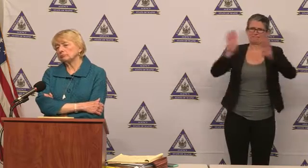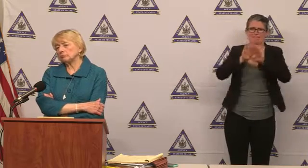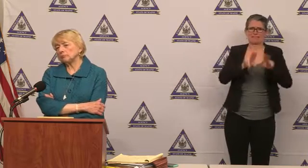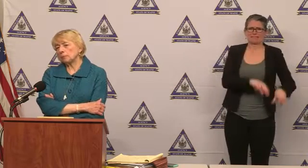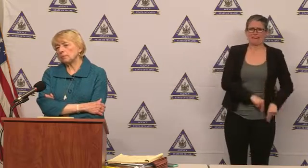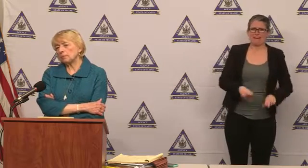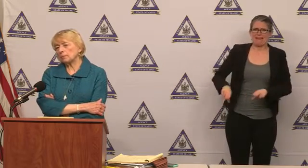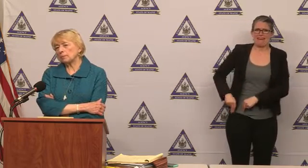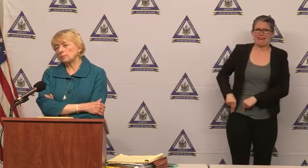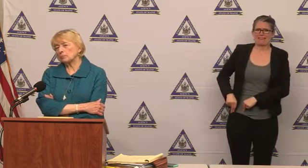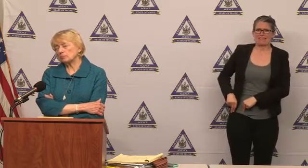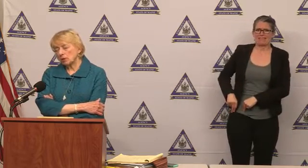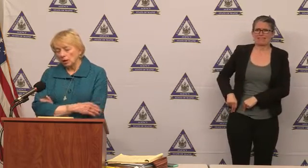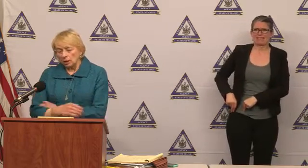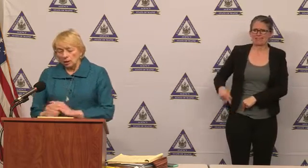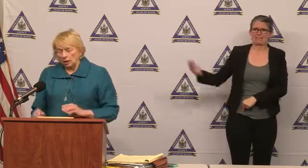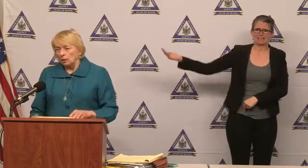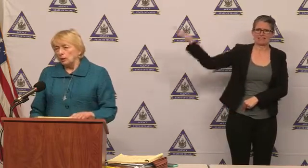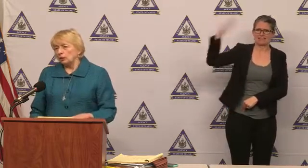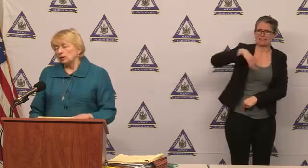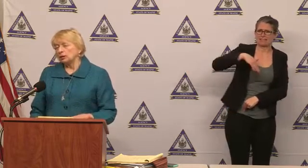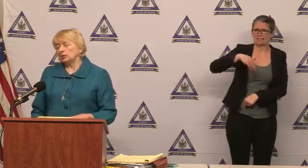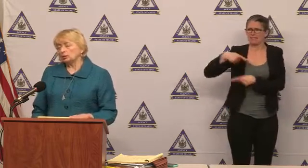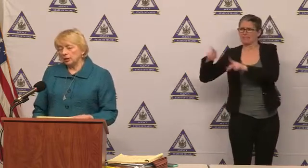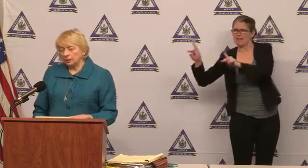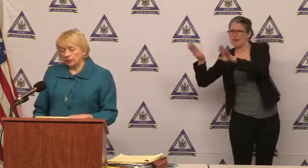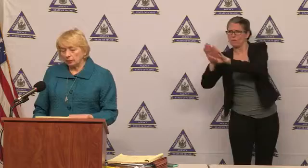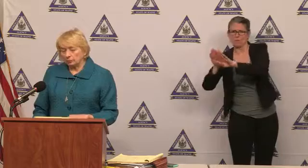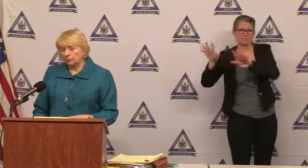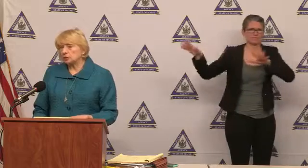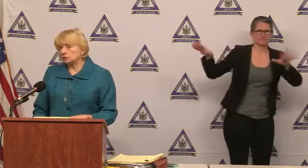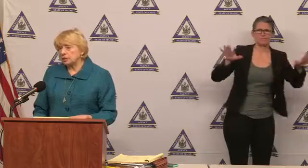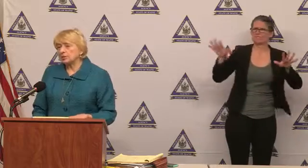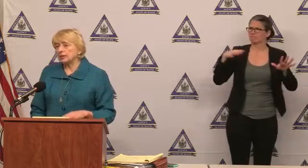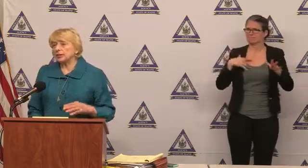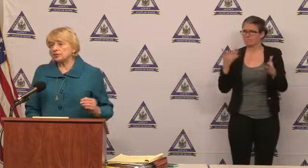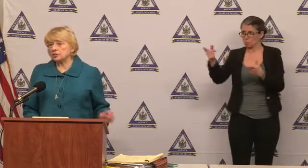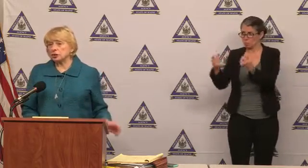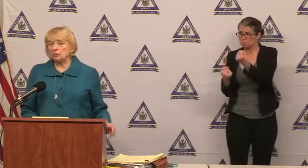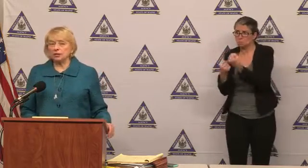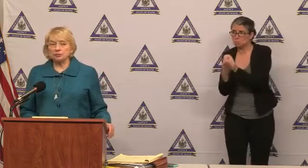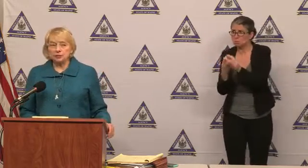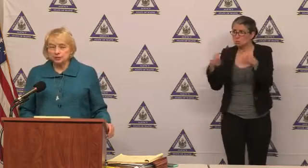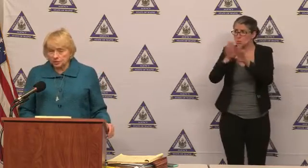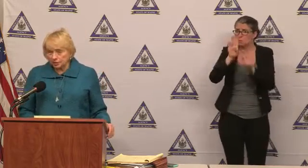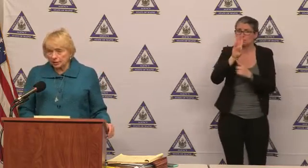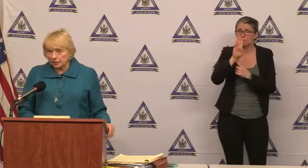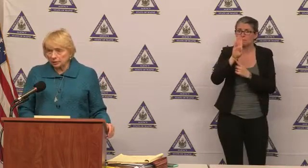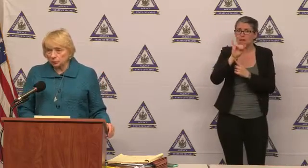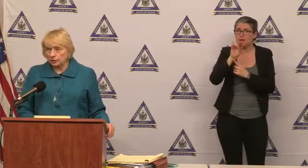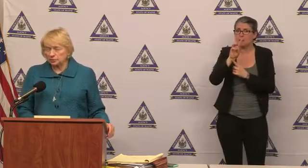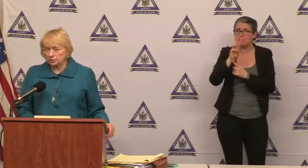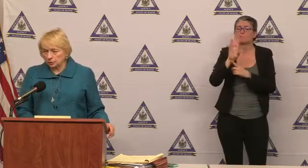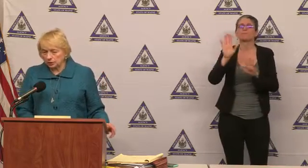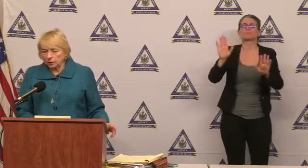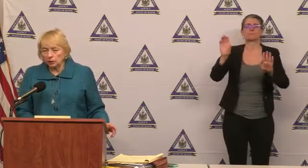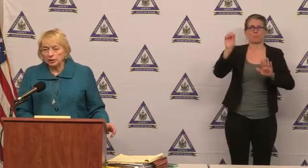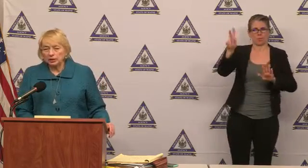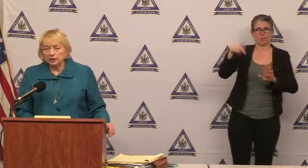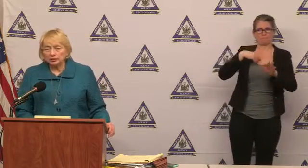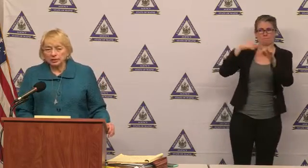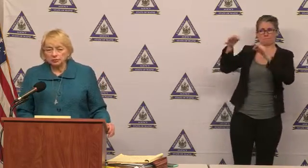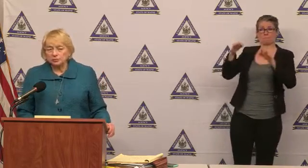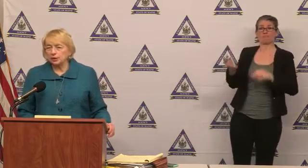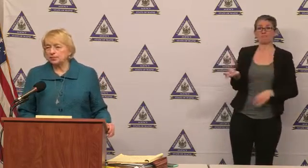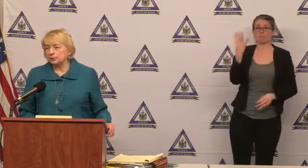close? Are you going to sign on to that letter or that? You know, Don, the congressional delegation has already written such a letter a week or so ago.